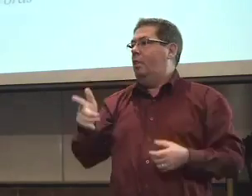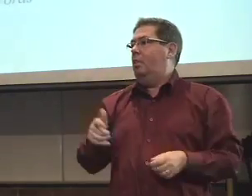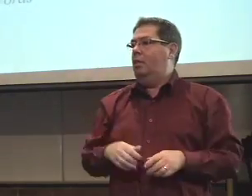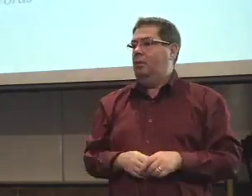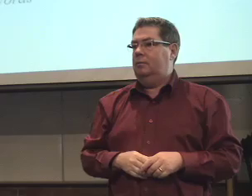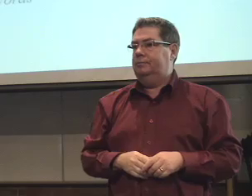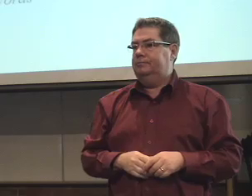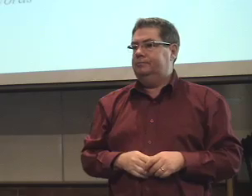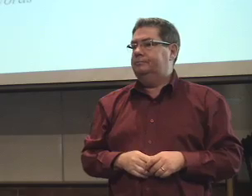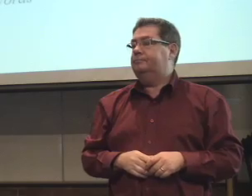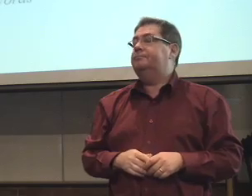This is third grade.